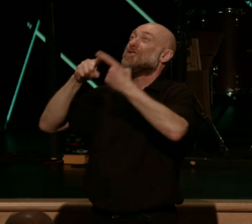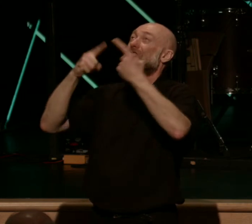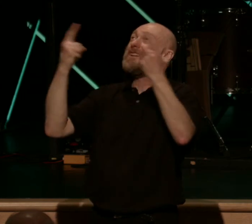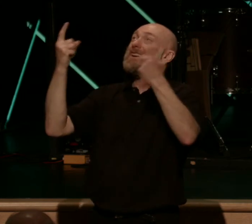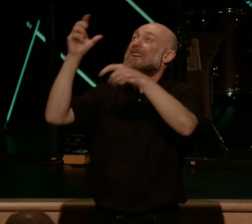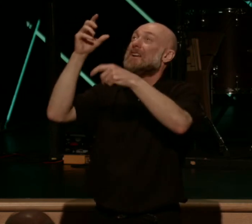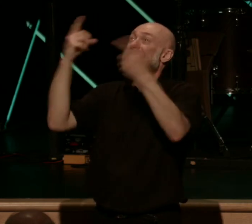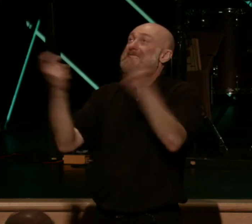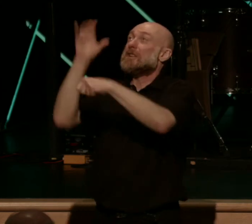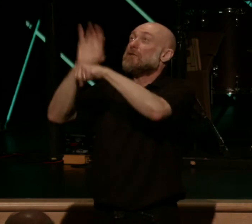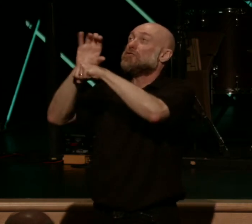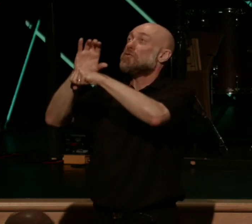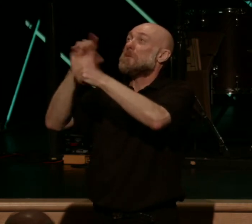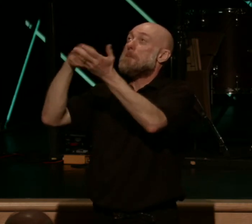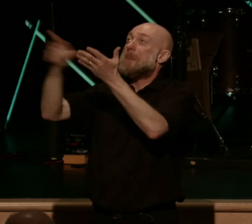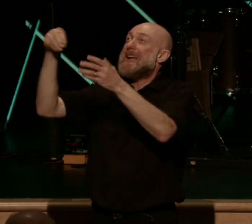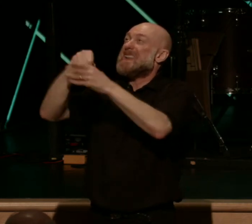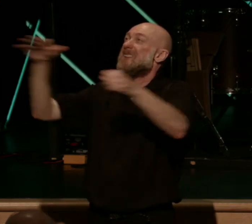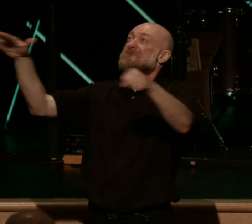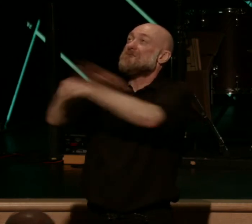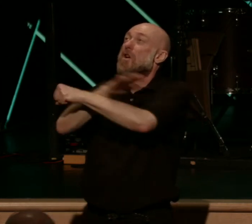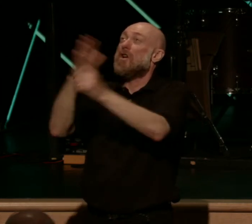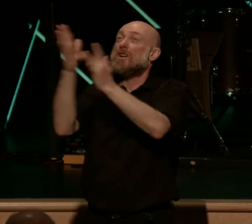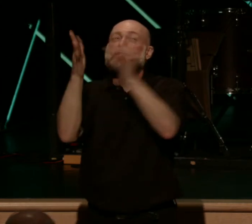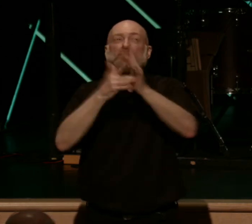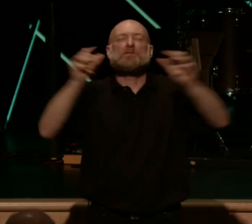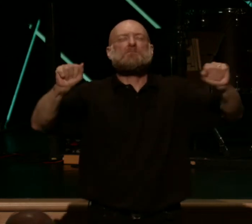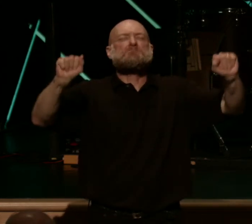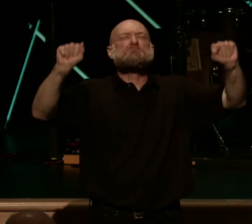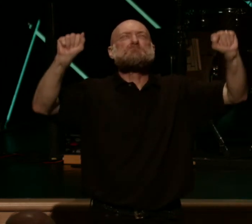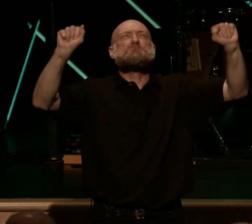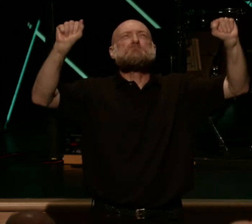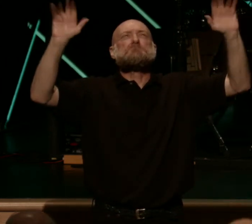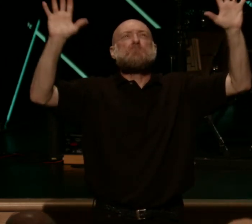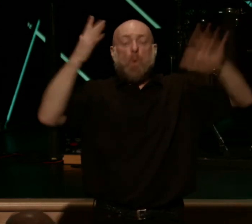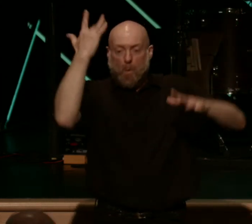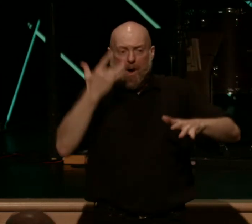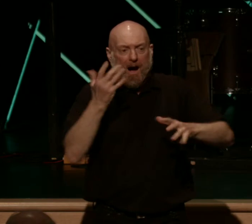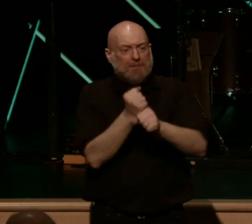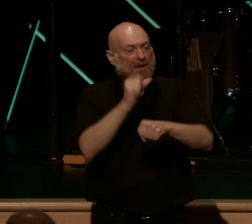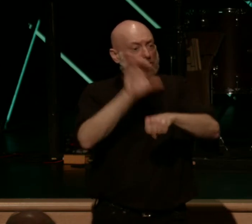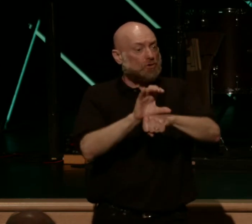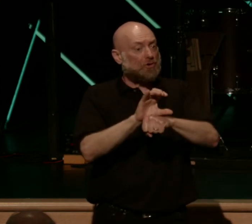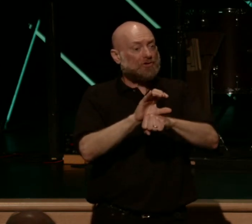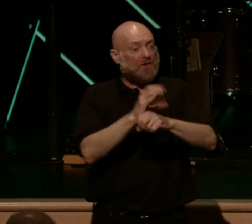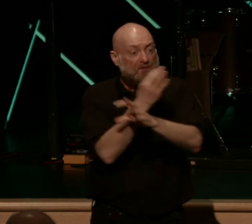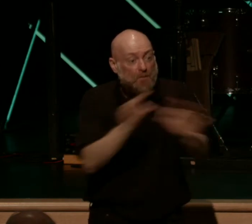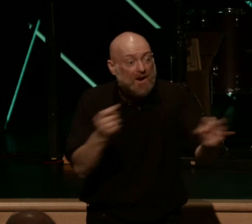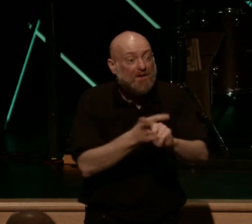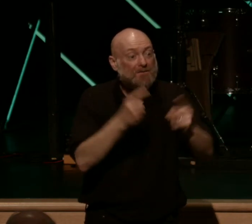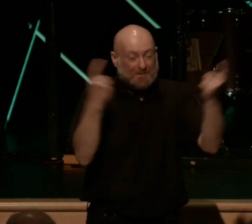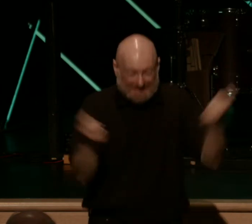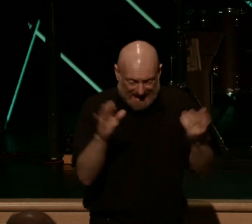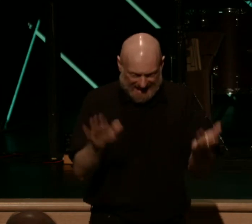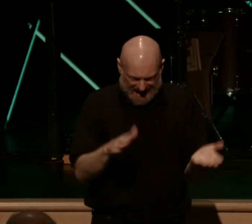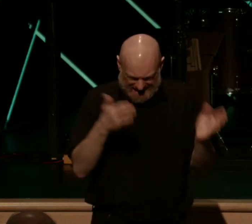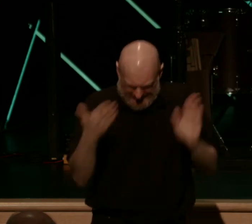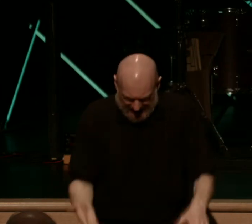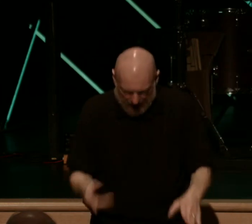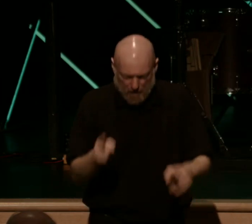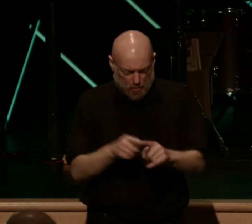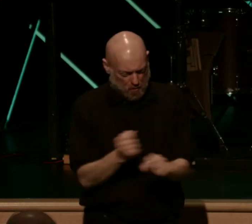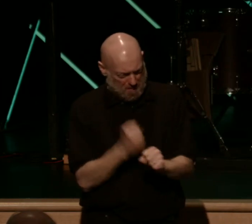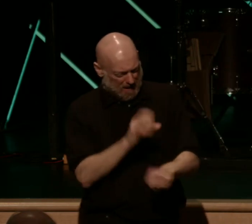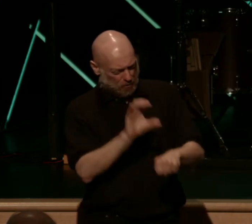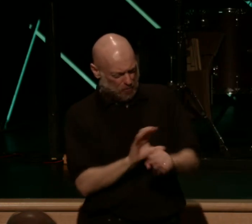church was paid for in full. He gave himself up to set his church free from sin and death, to perfect her